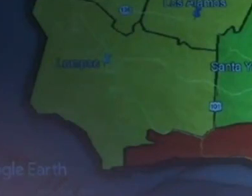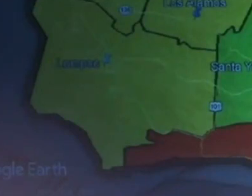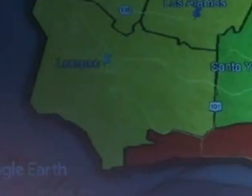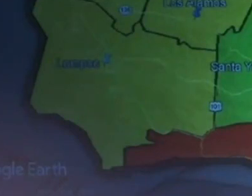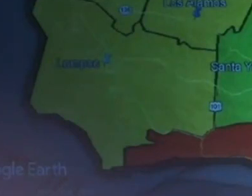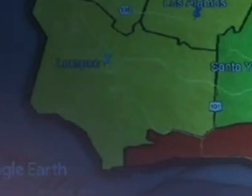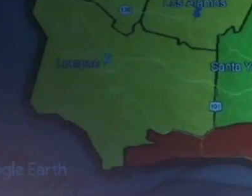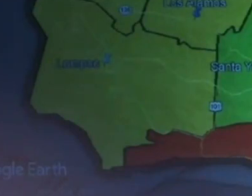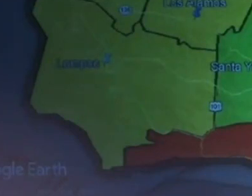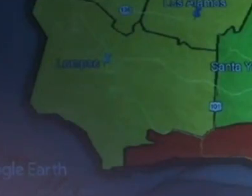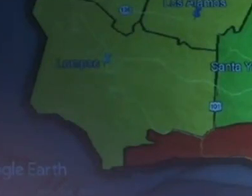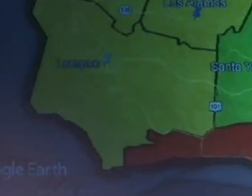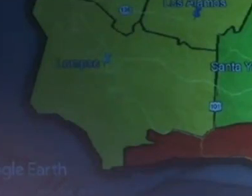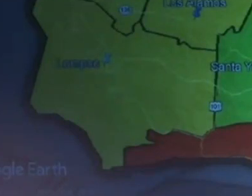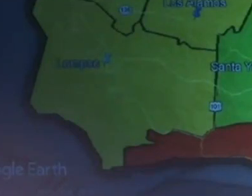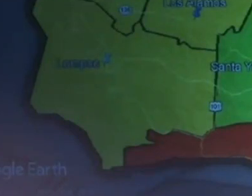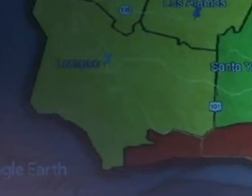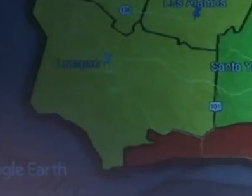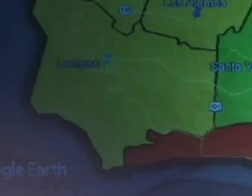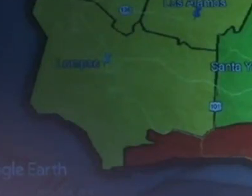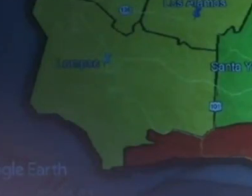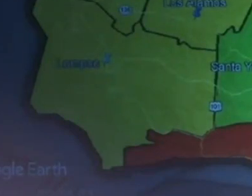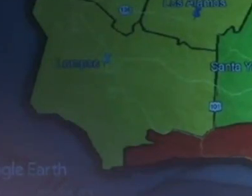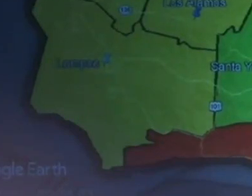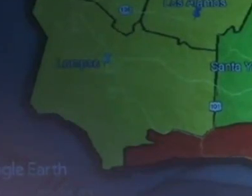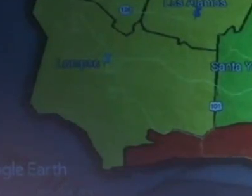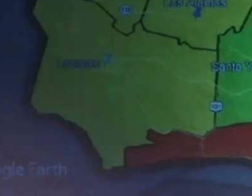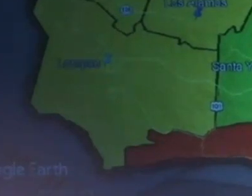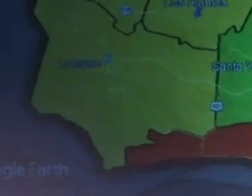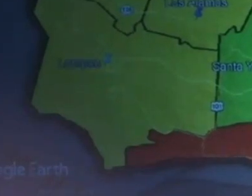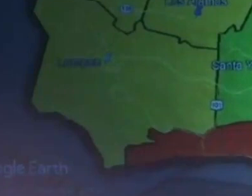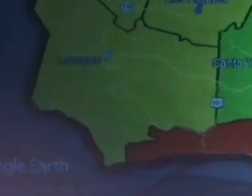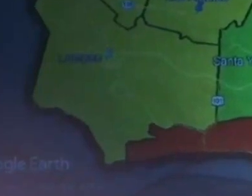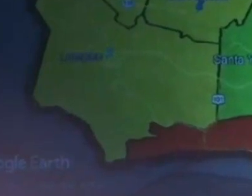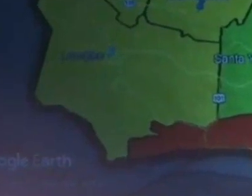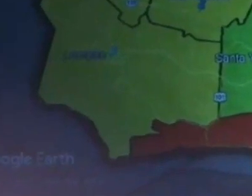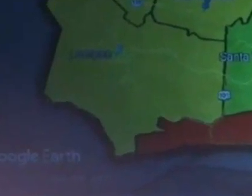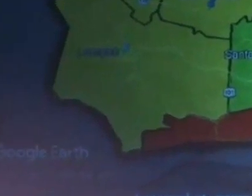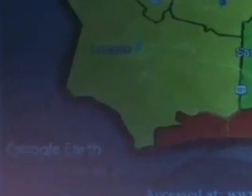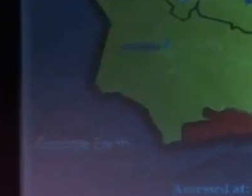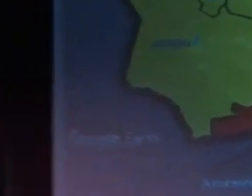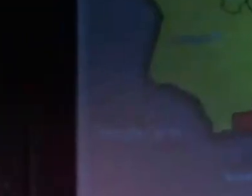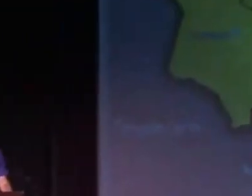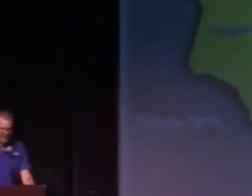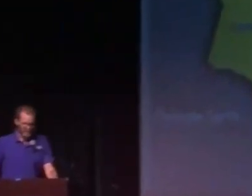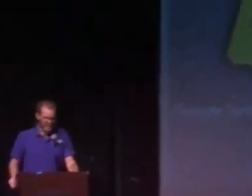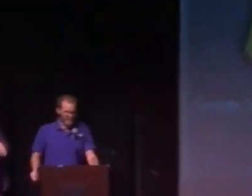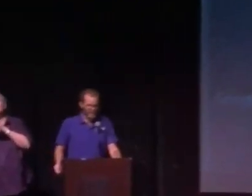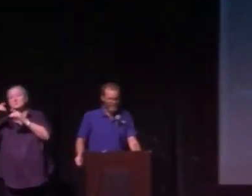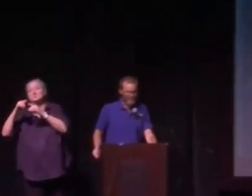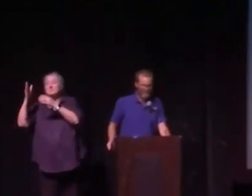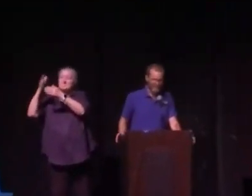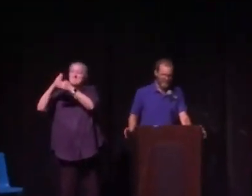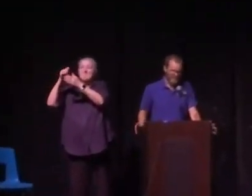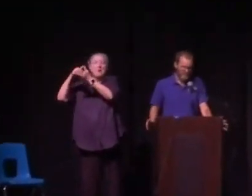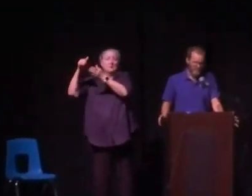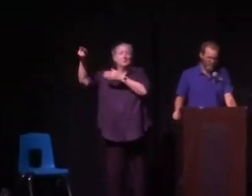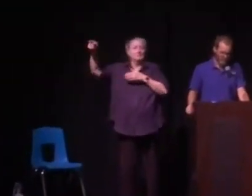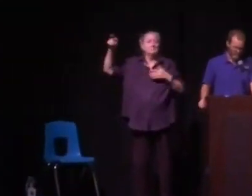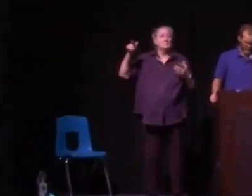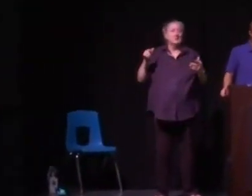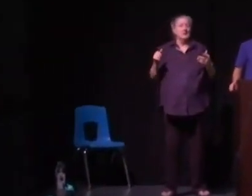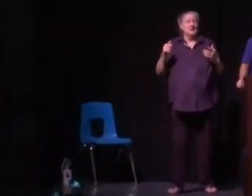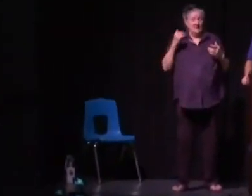coast, even into Goleta, but remain good to moderate in the northern parts of the county. If you're in an